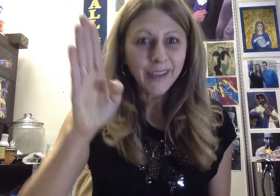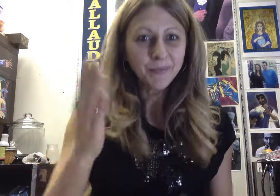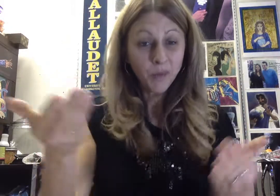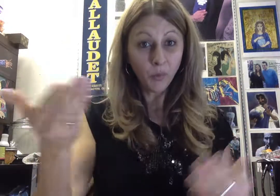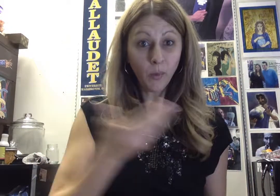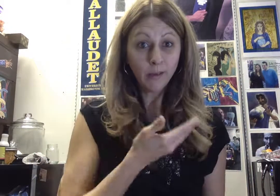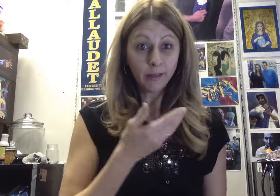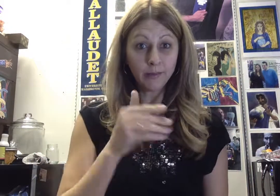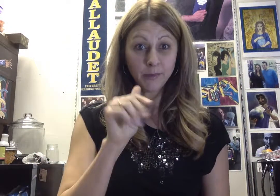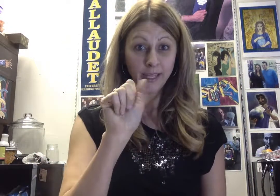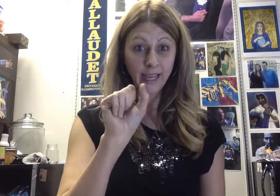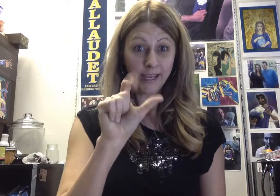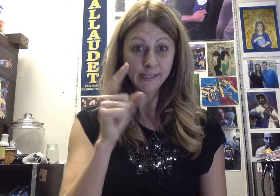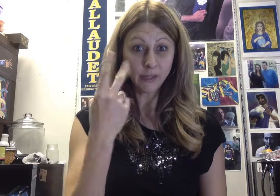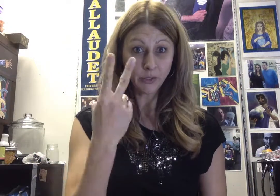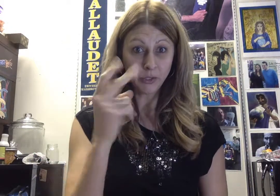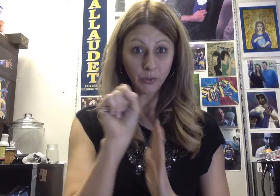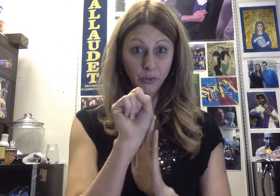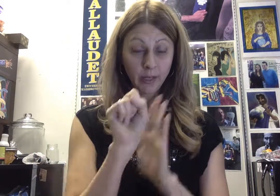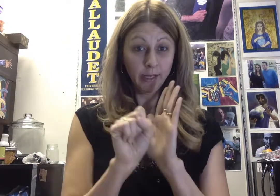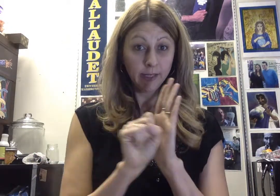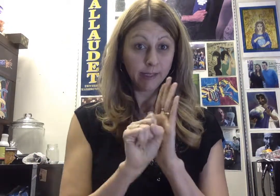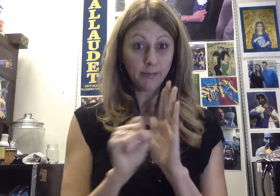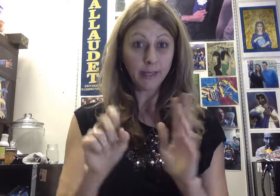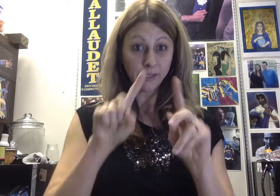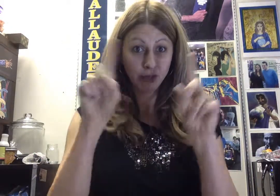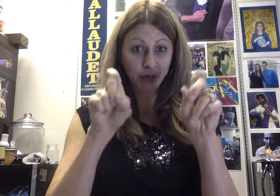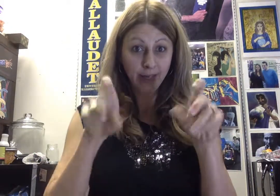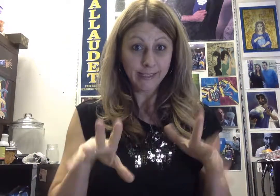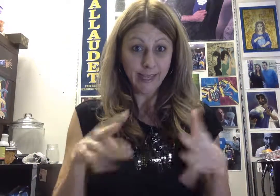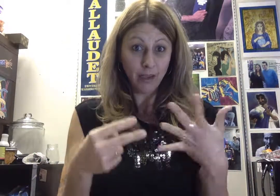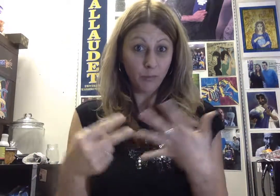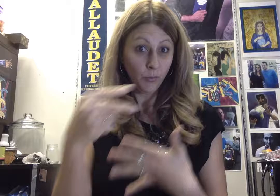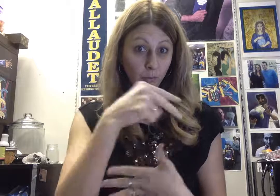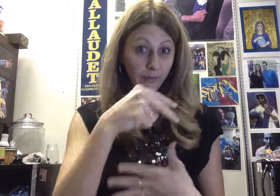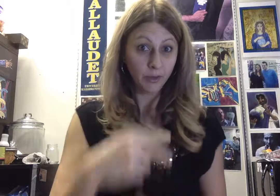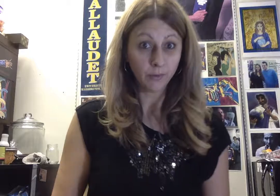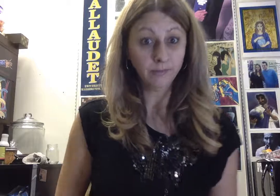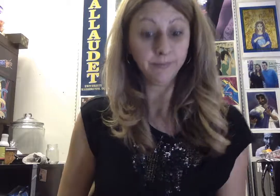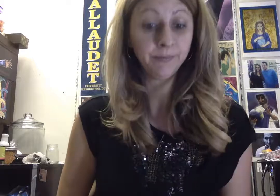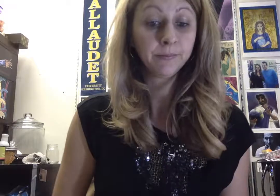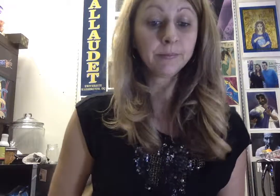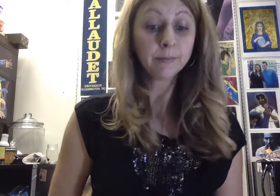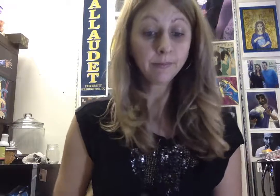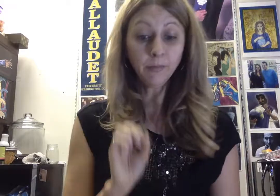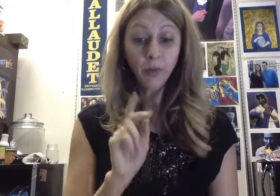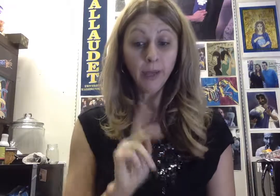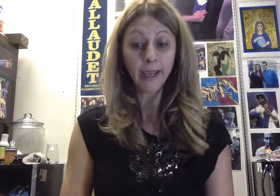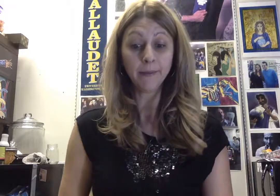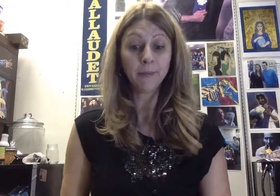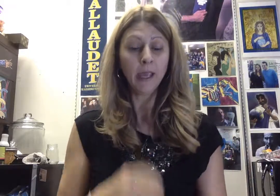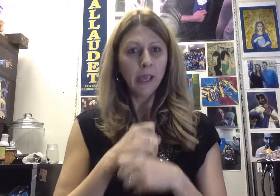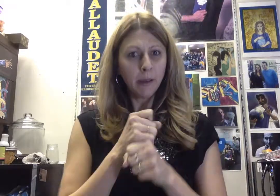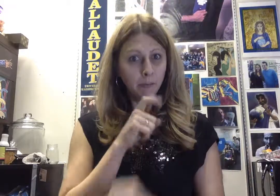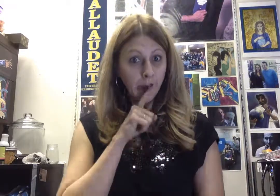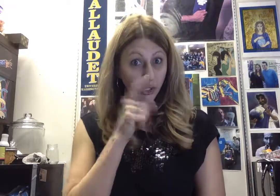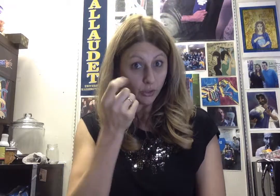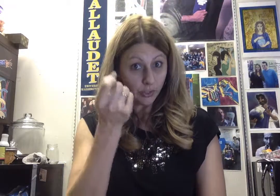Hi, welcome to the ASL 2 semester exam review. Okay, make sure that